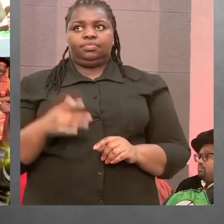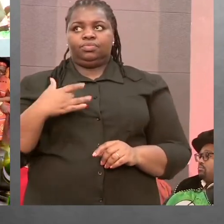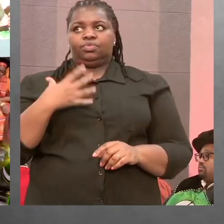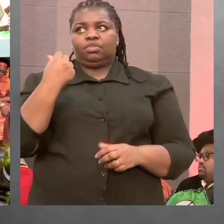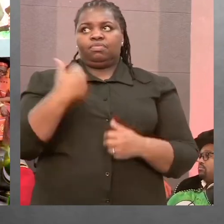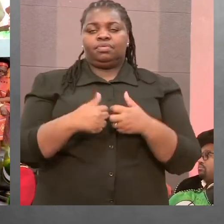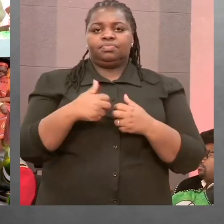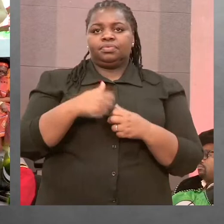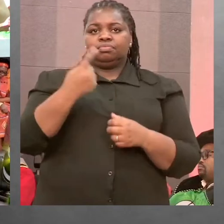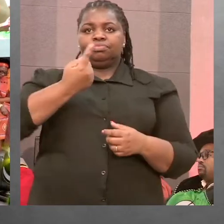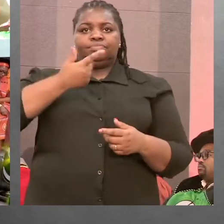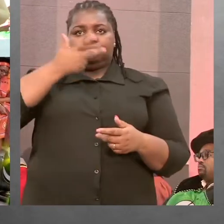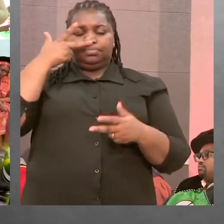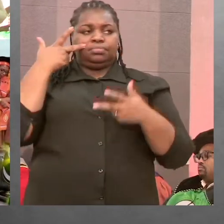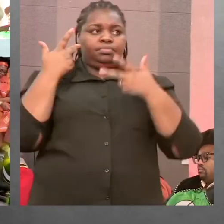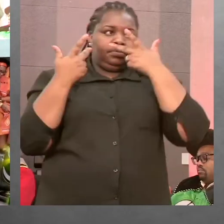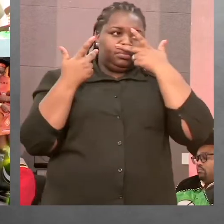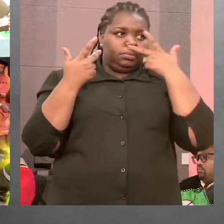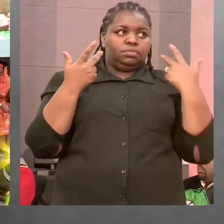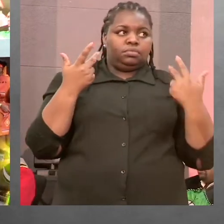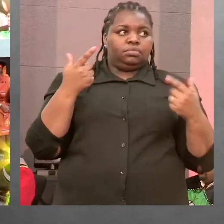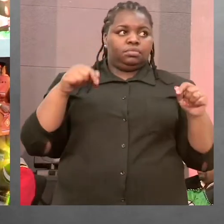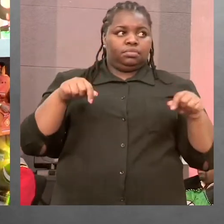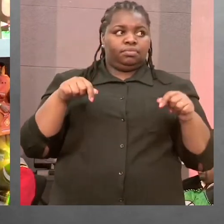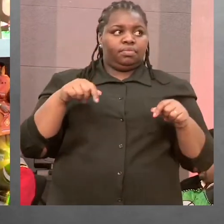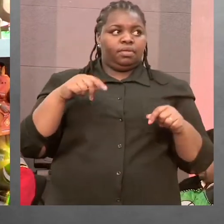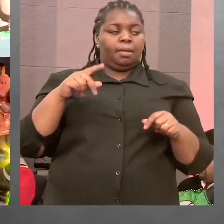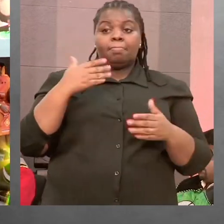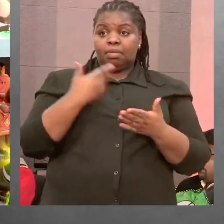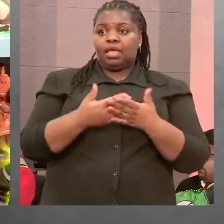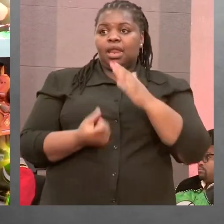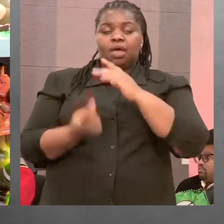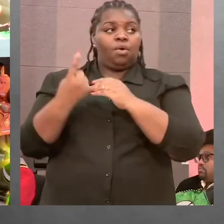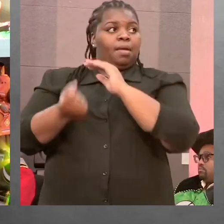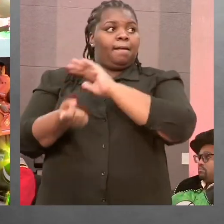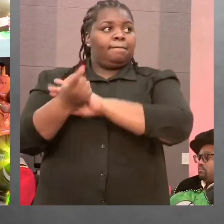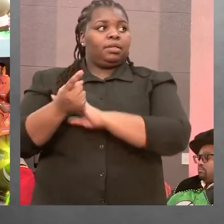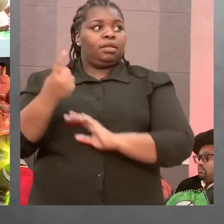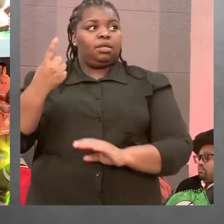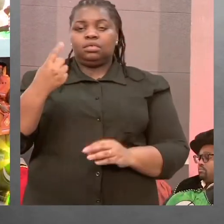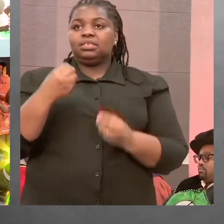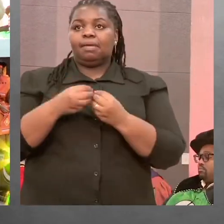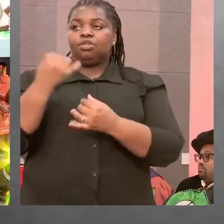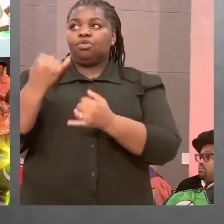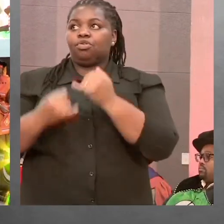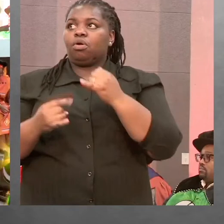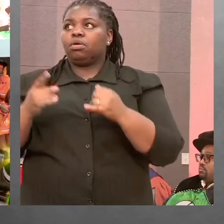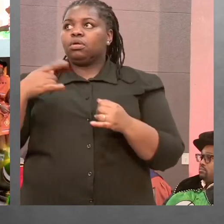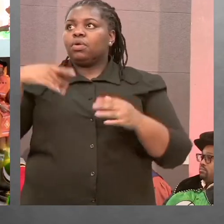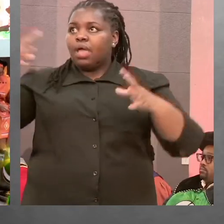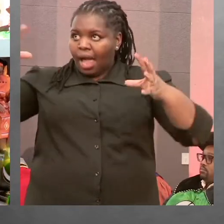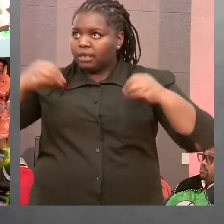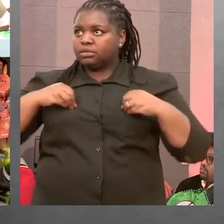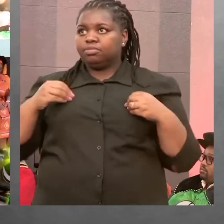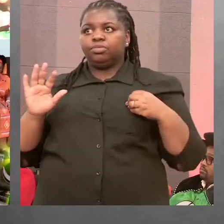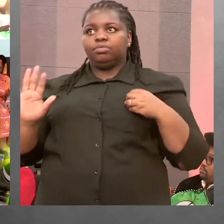Sinengxaki ye self-hate up. Iyakwazi ukwenzeka into erongo in one of the provinces and be